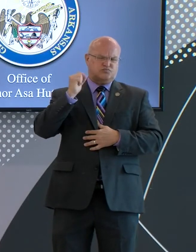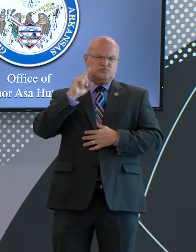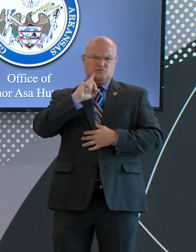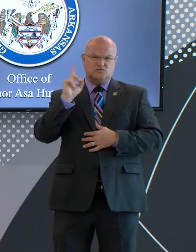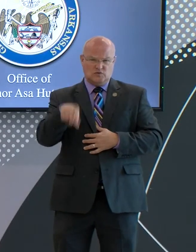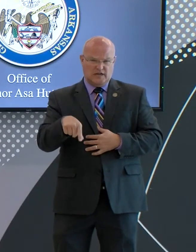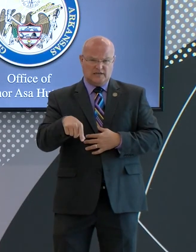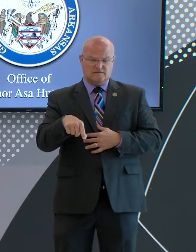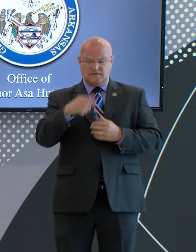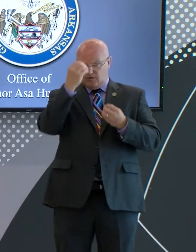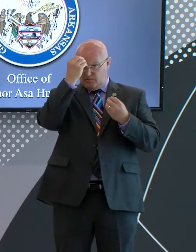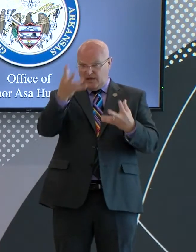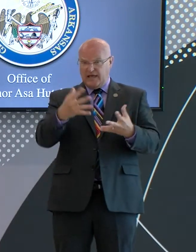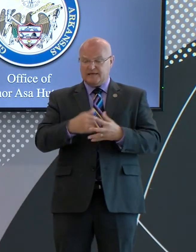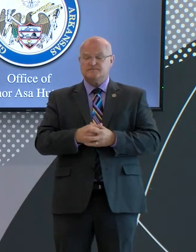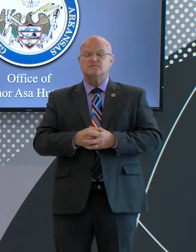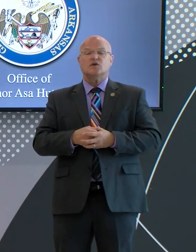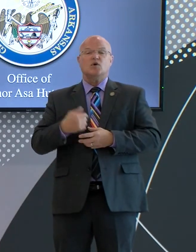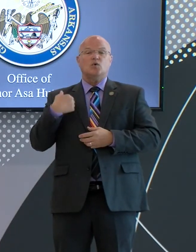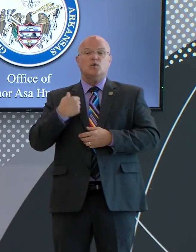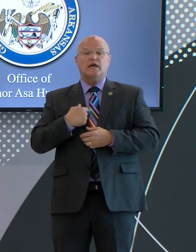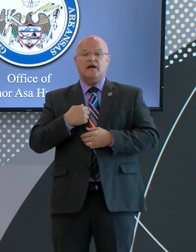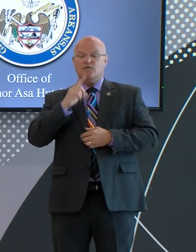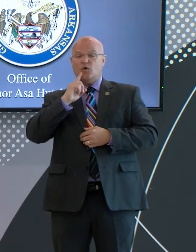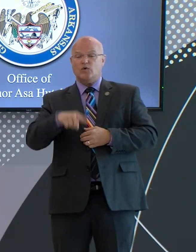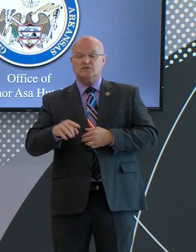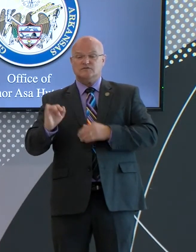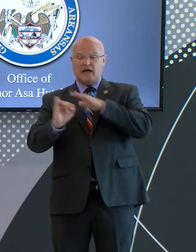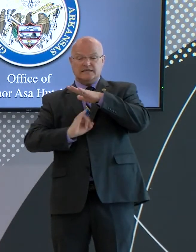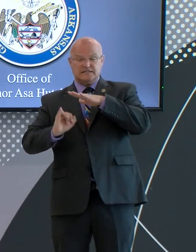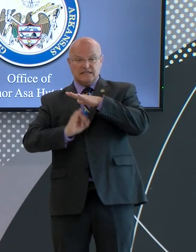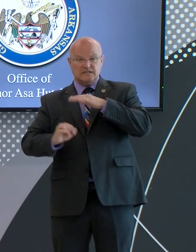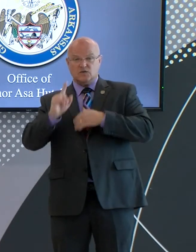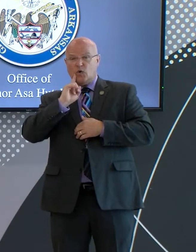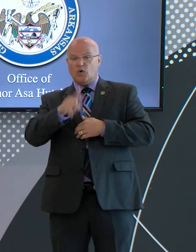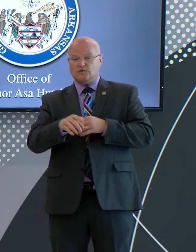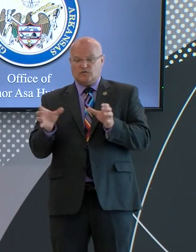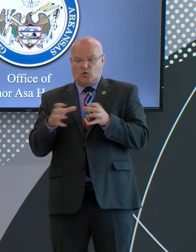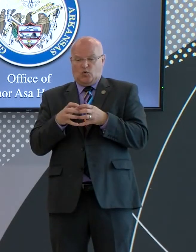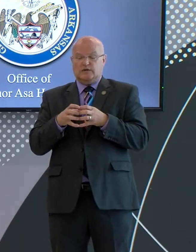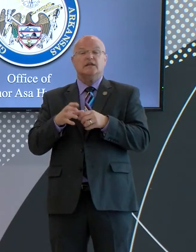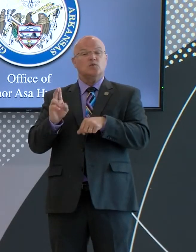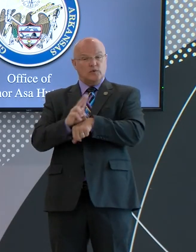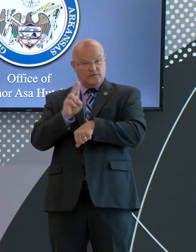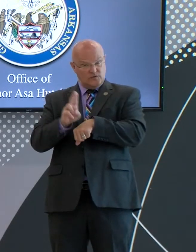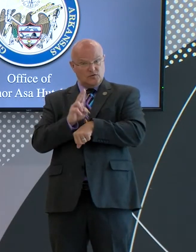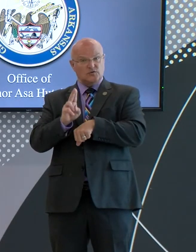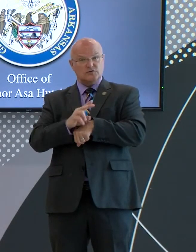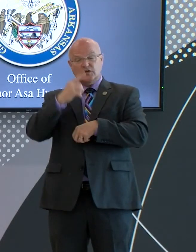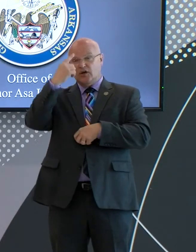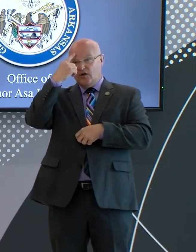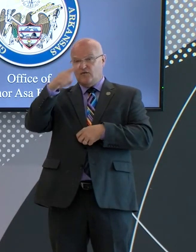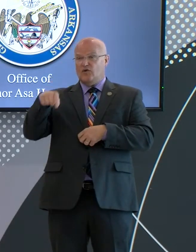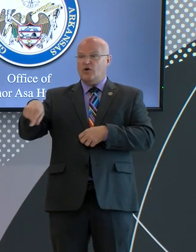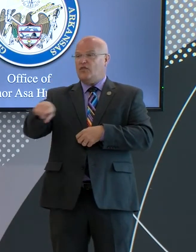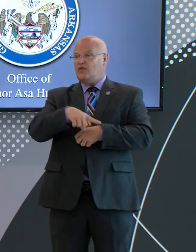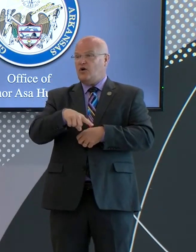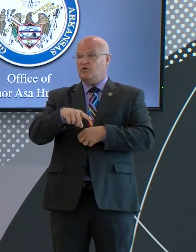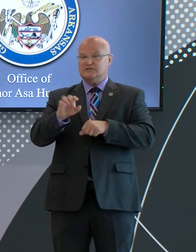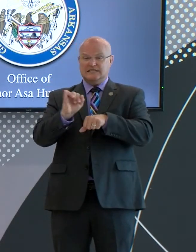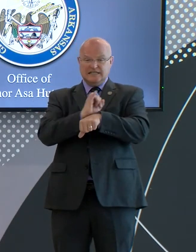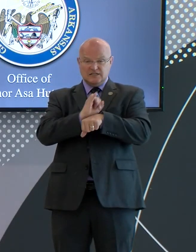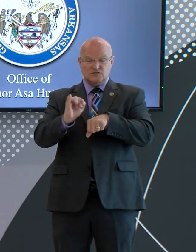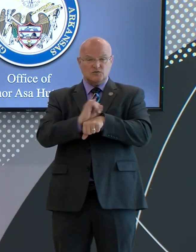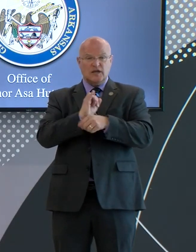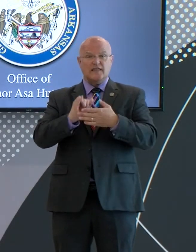directives. For individuals, we have orders of isolation, orders of quarantine that we have used. For those